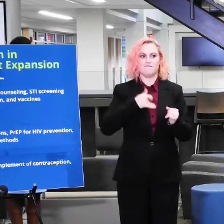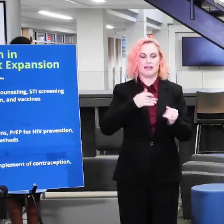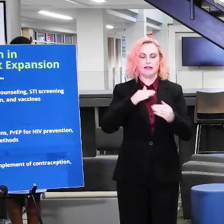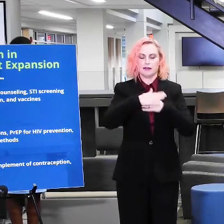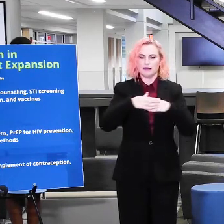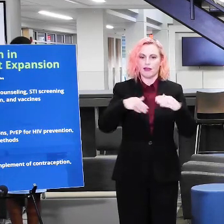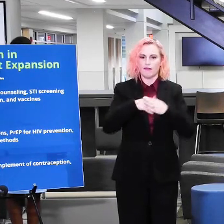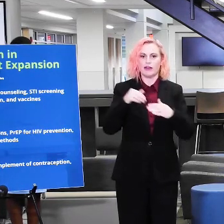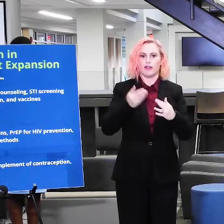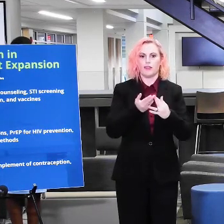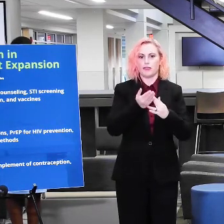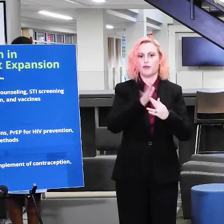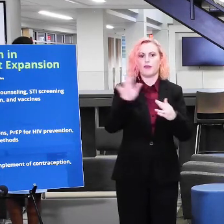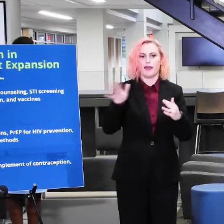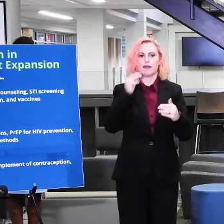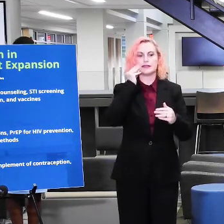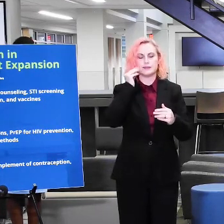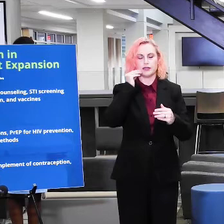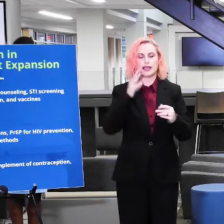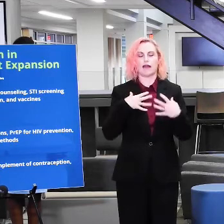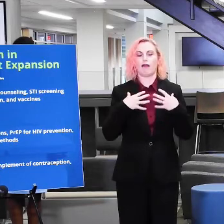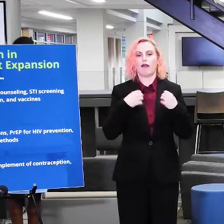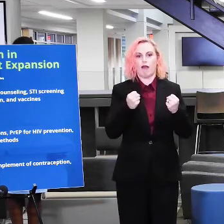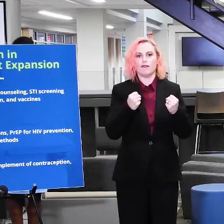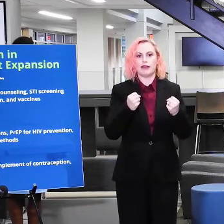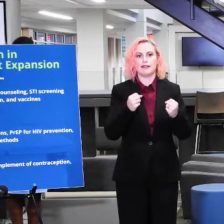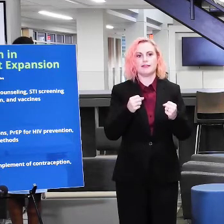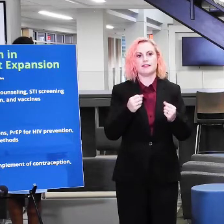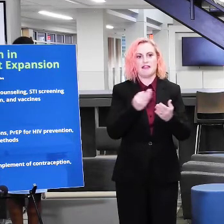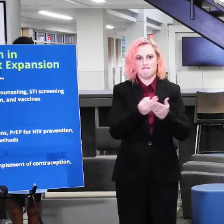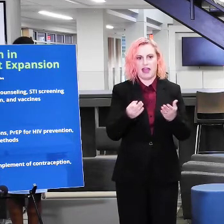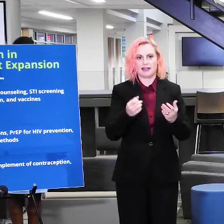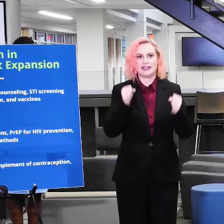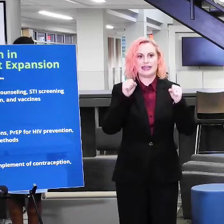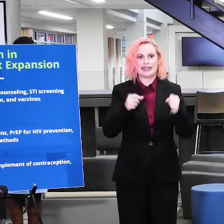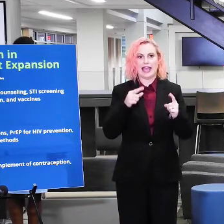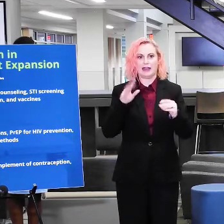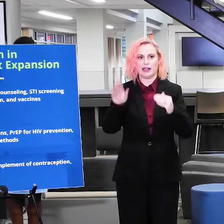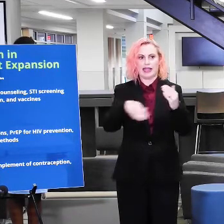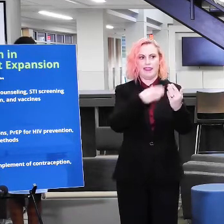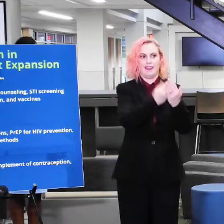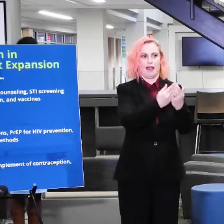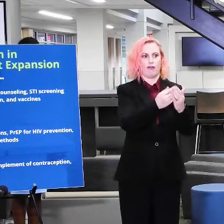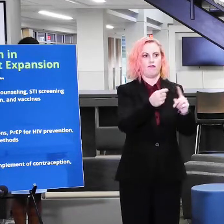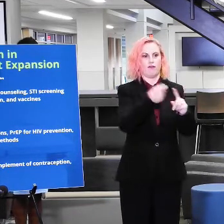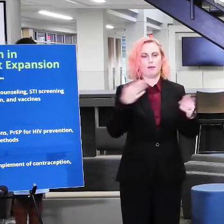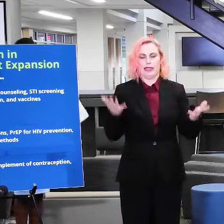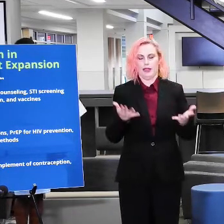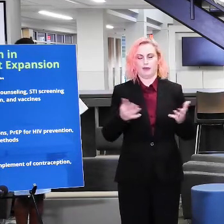experiences and confident in the fact that they can get there from here. Thank you.